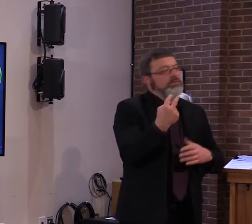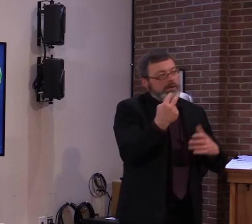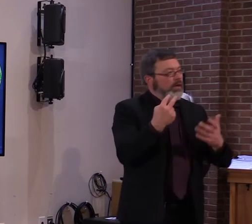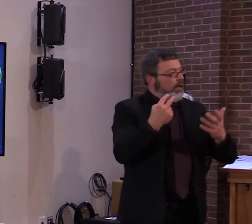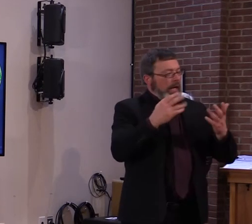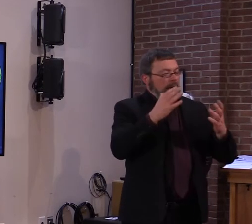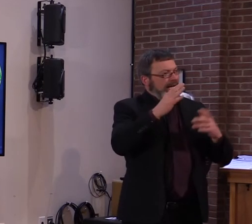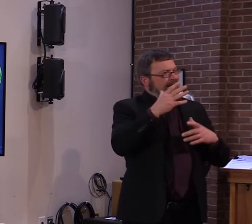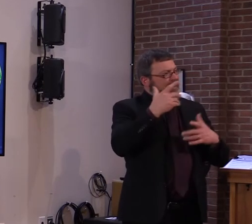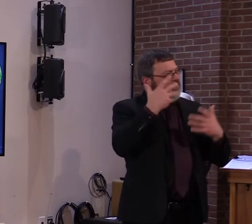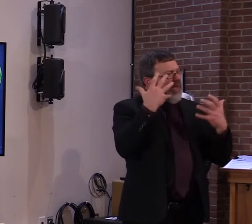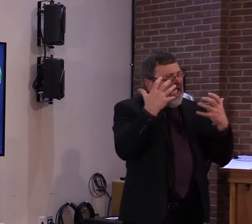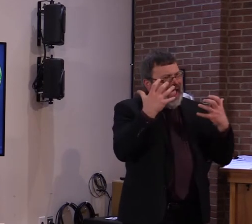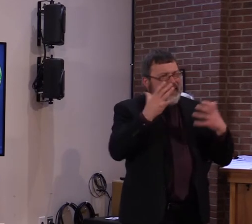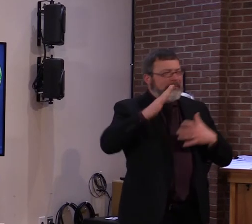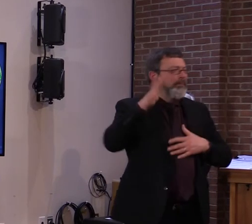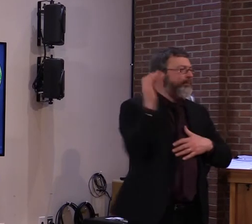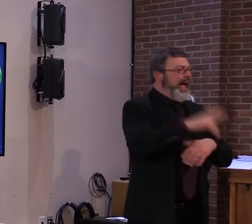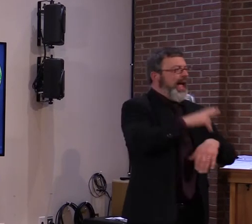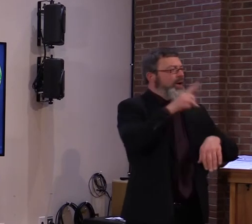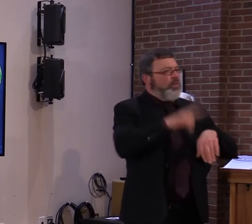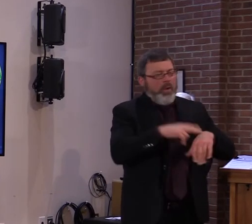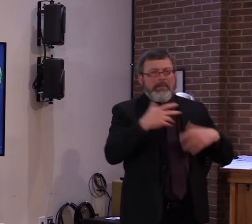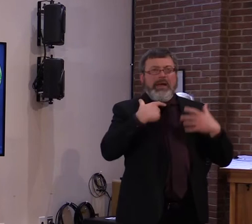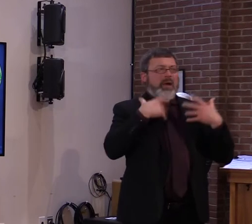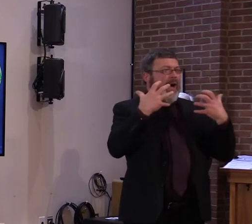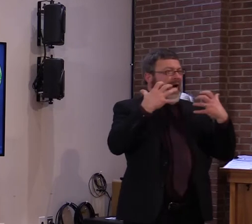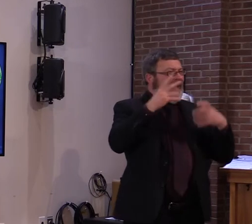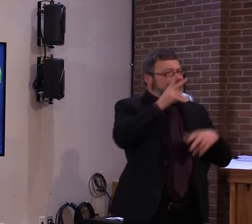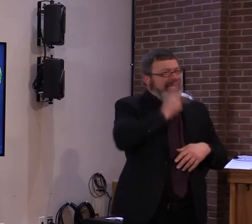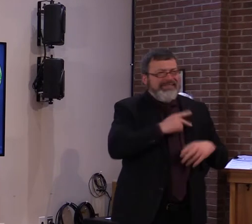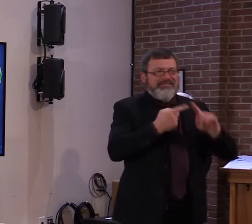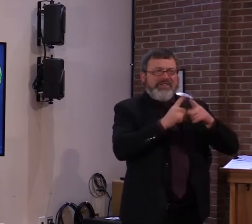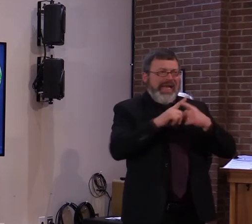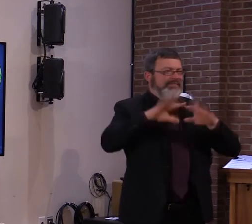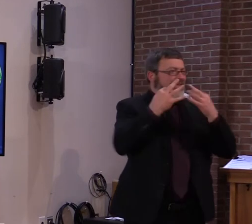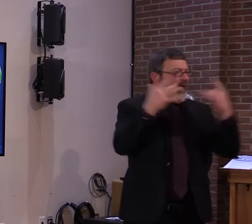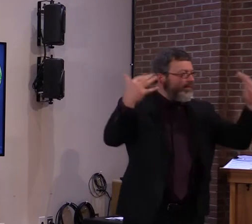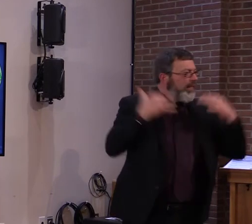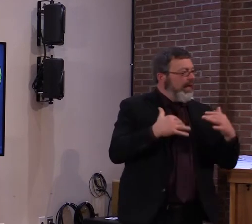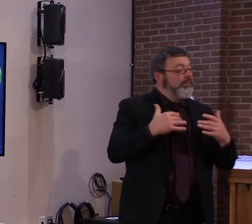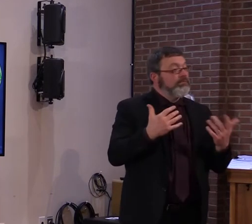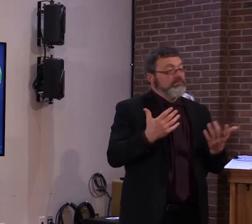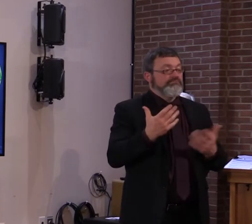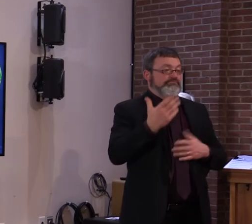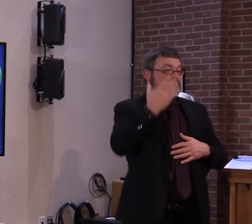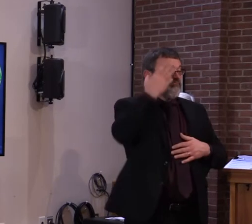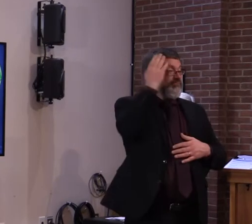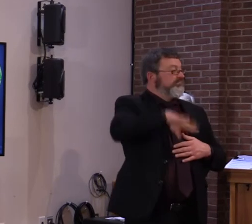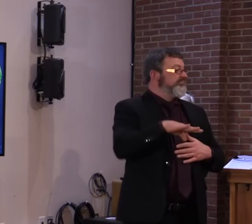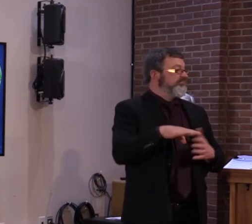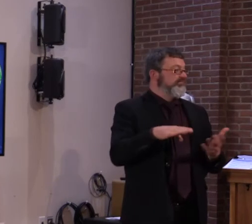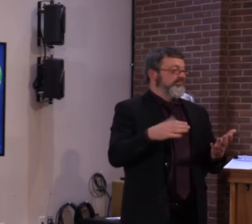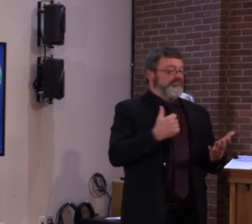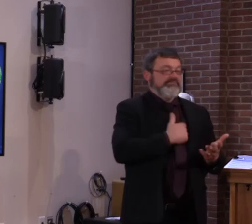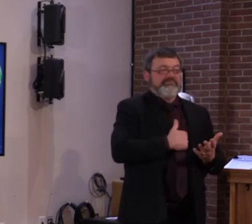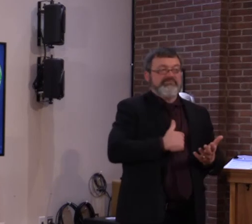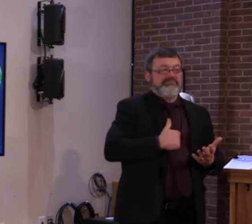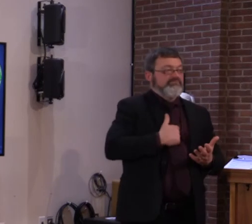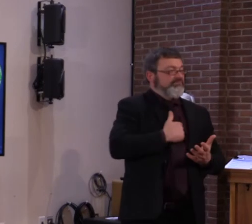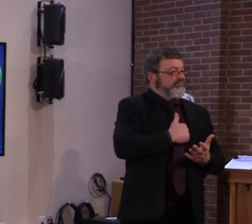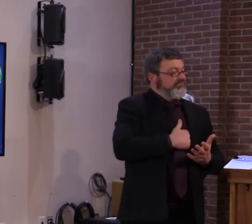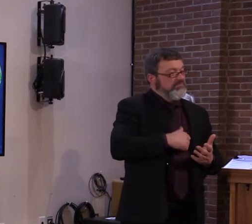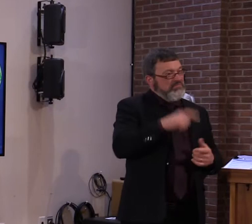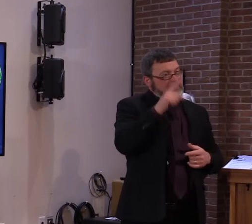face uncertainty about what's coming next. But if we can understand and accept what needs to be done now, we can still prevent